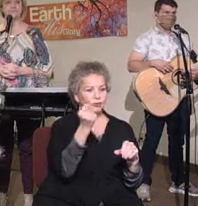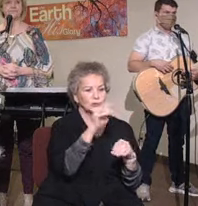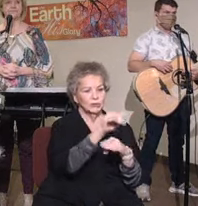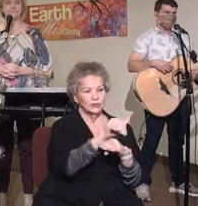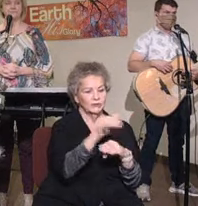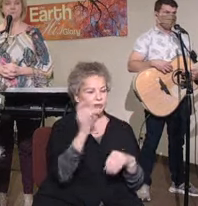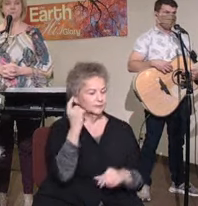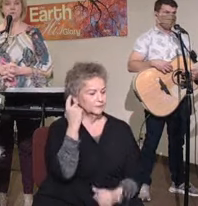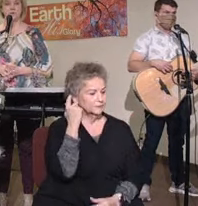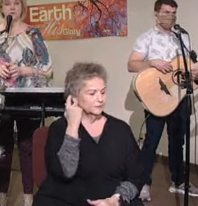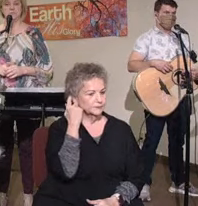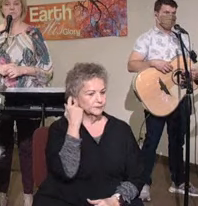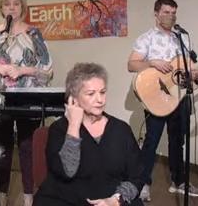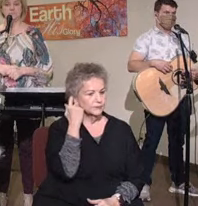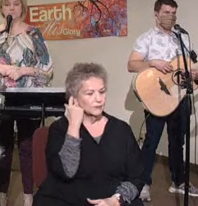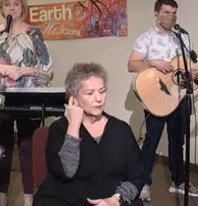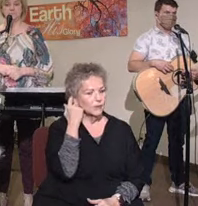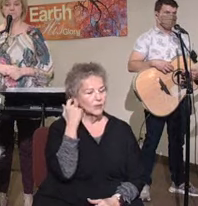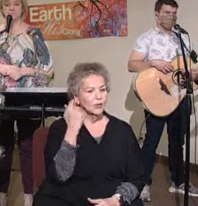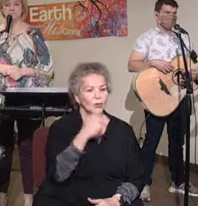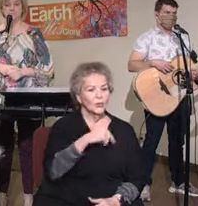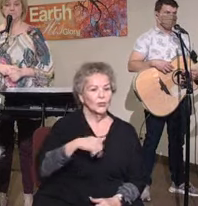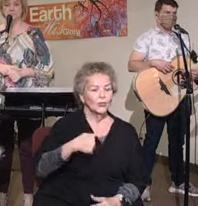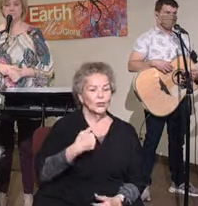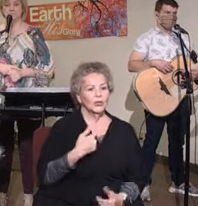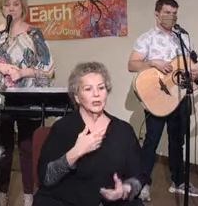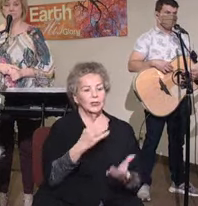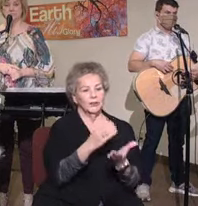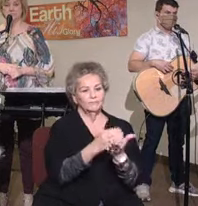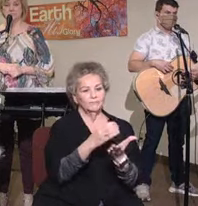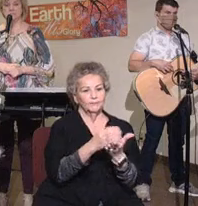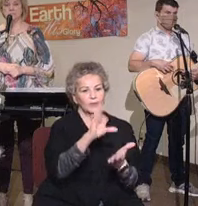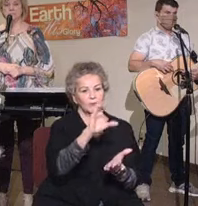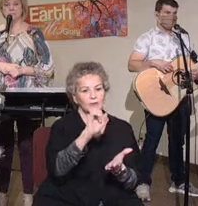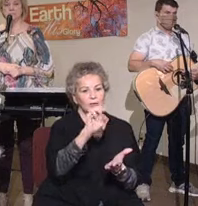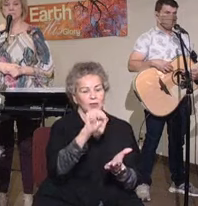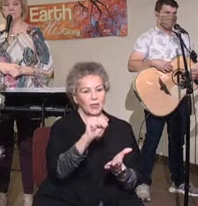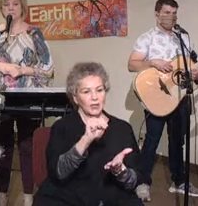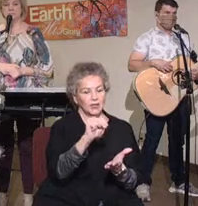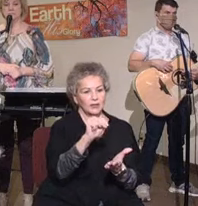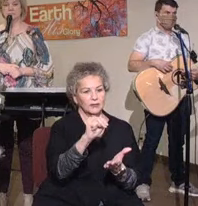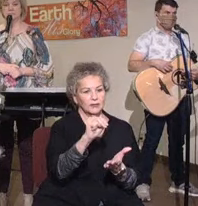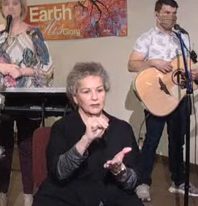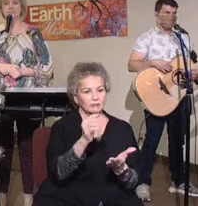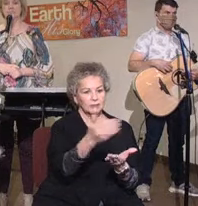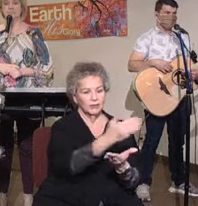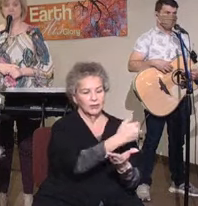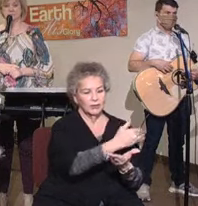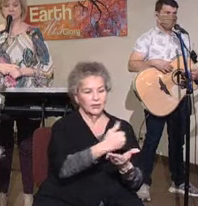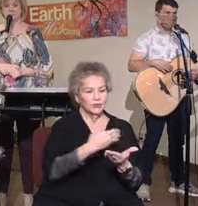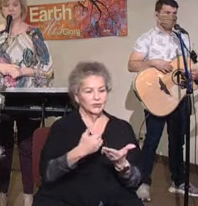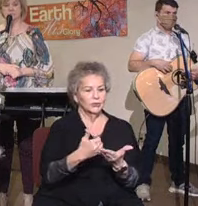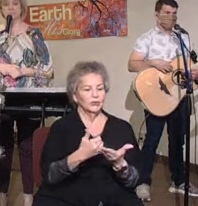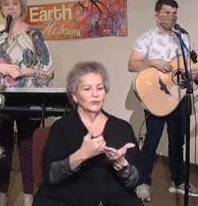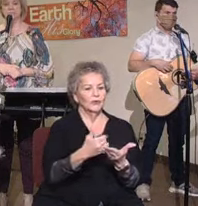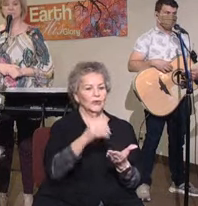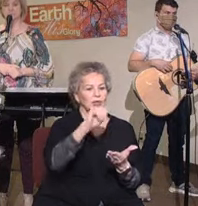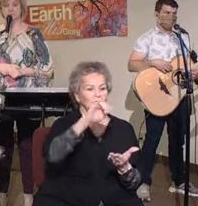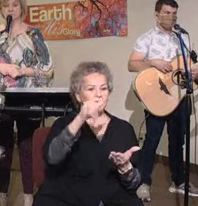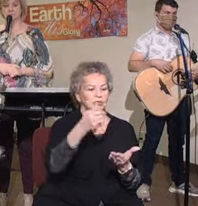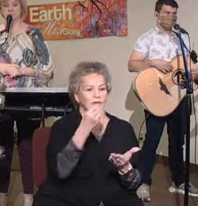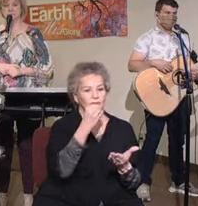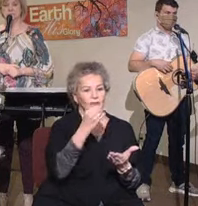evening. We're in a can drive for the AJ Food Bank. We're asking you to bring non-perishables to